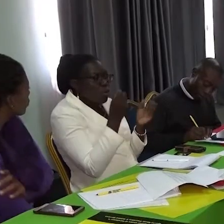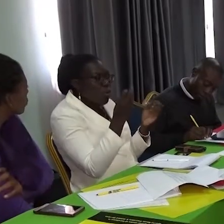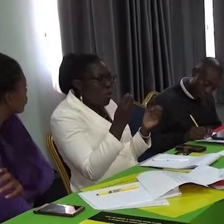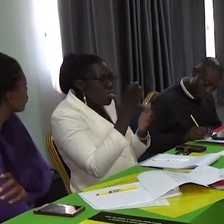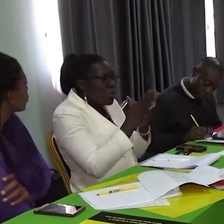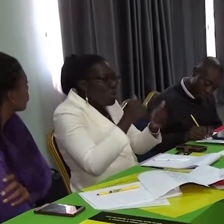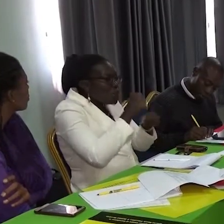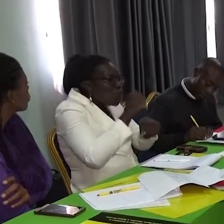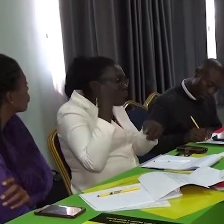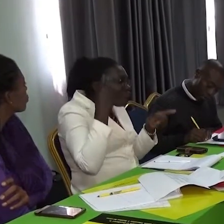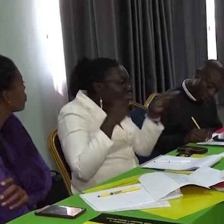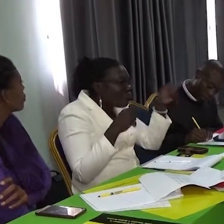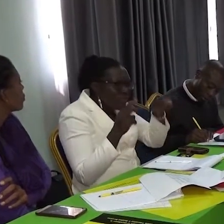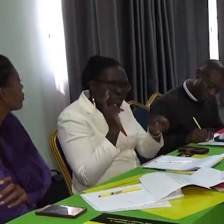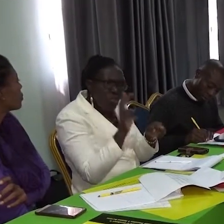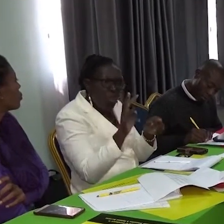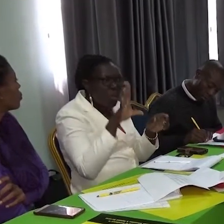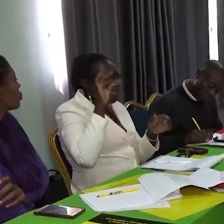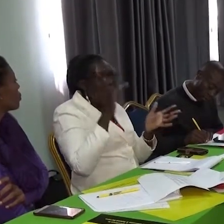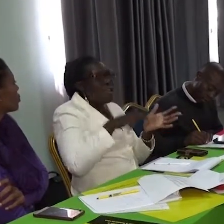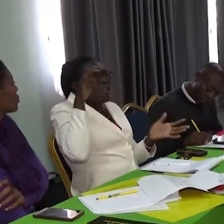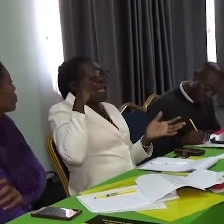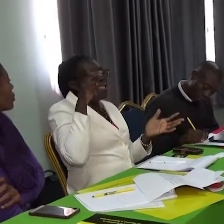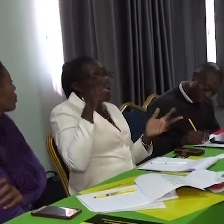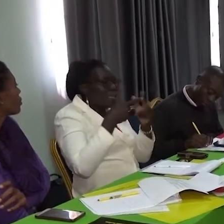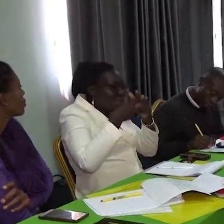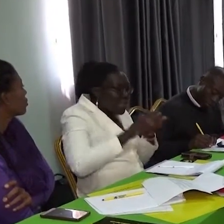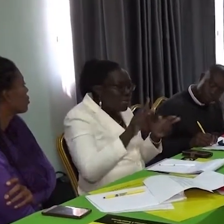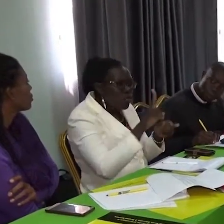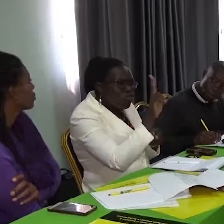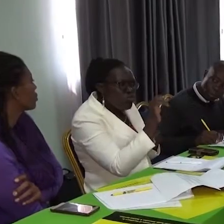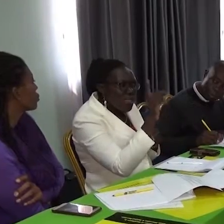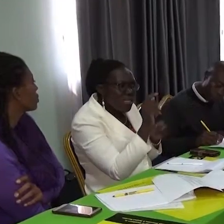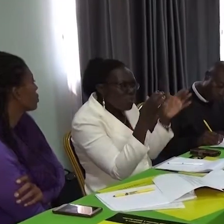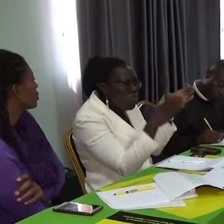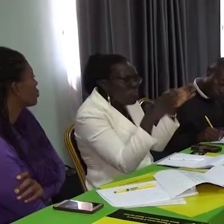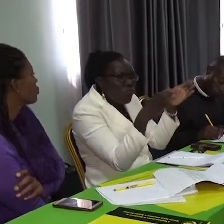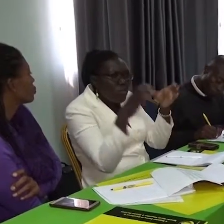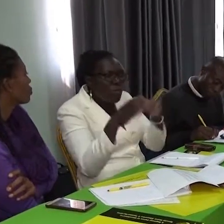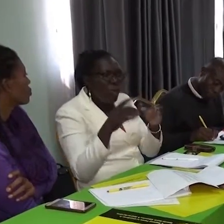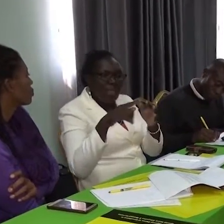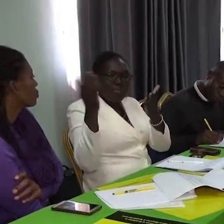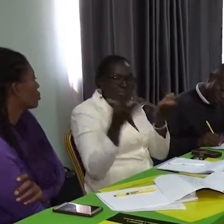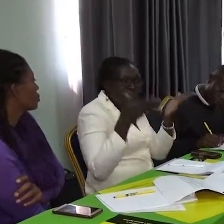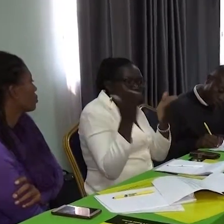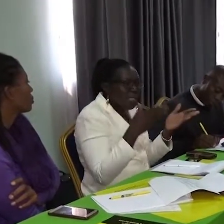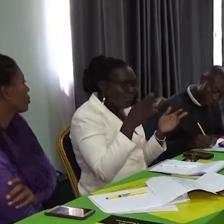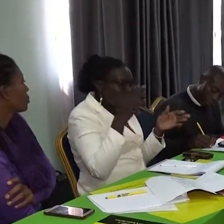having challenges with school fees, but when they saw that we had free education,